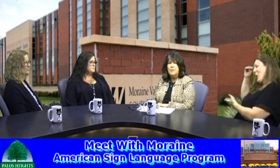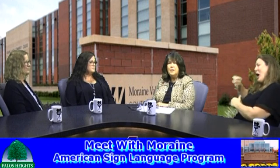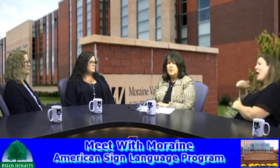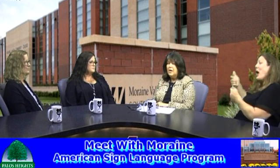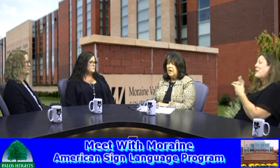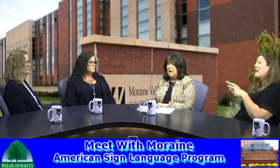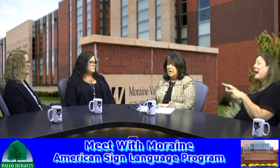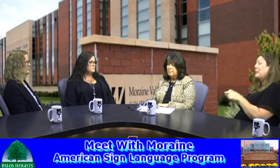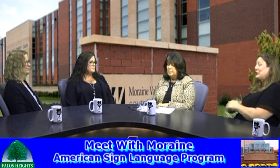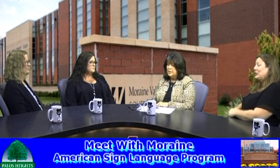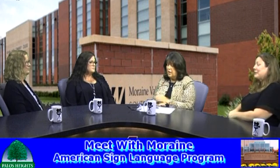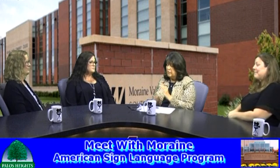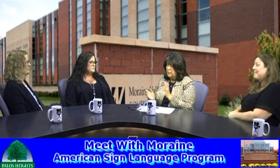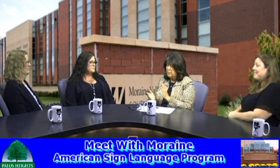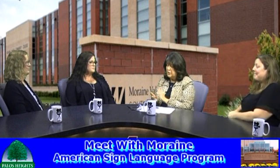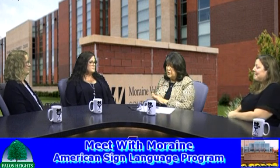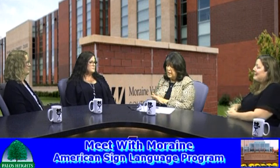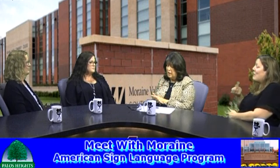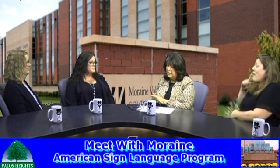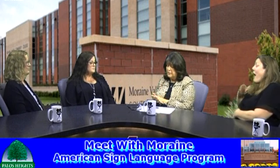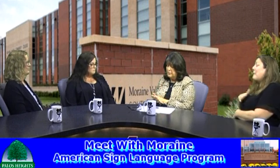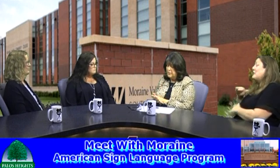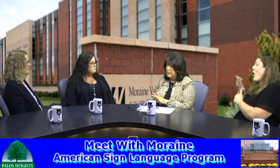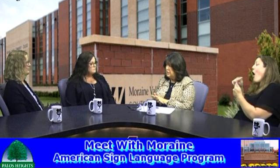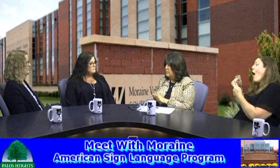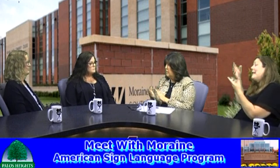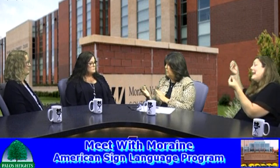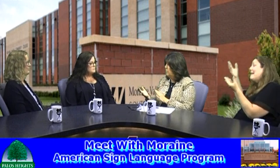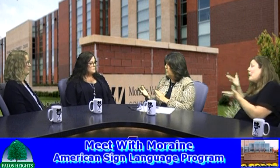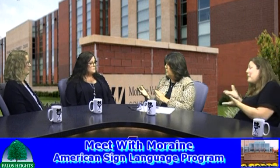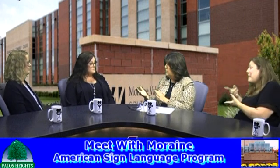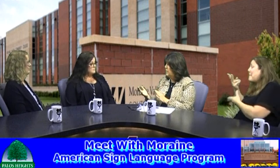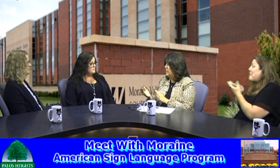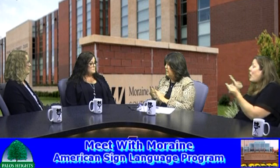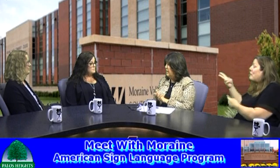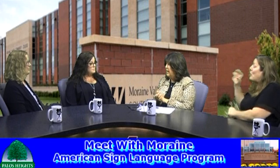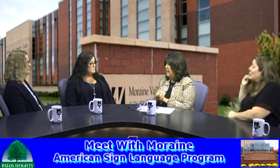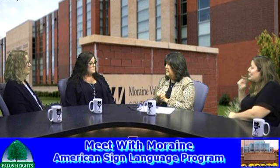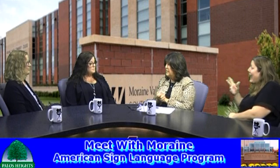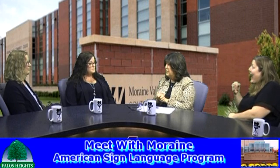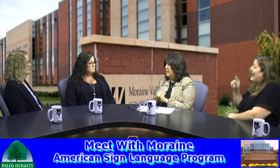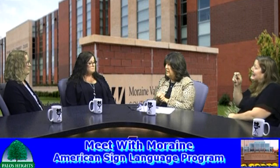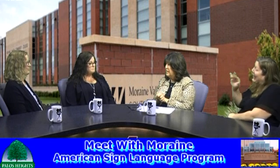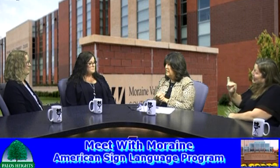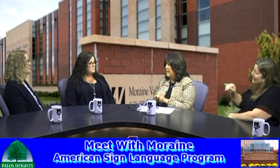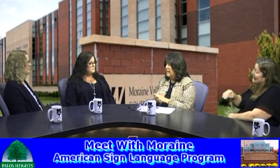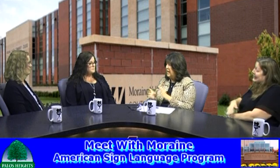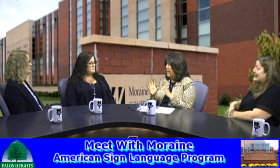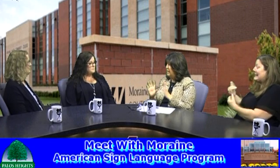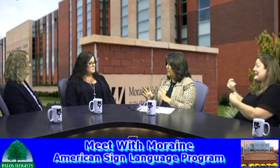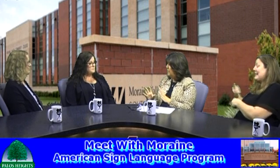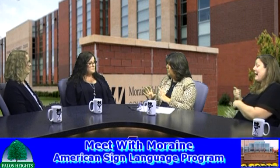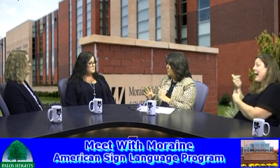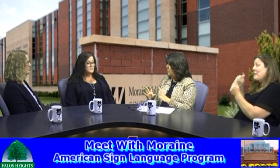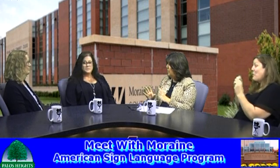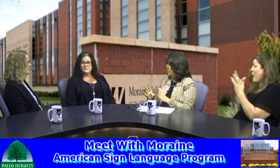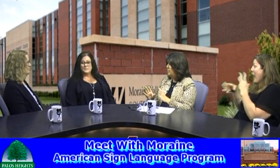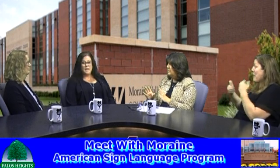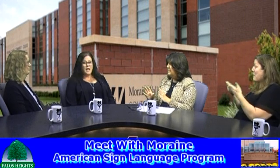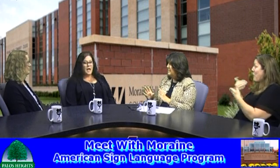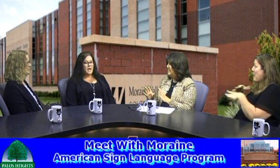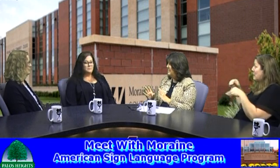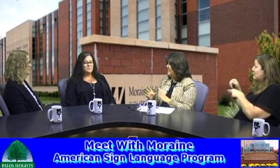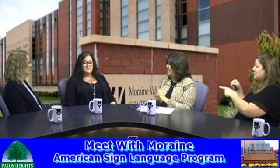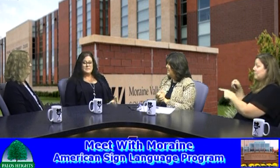another language. So I really appreciate all this information, both of you, Shelley and Terry, today. Anything else before we